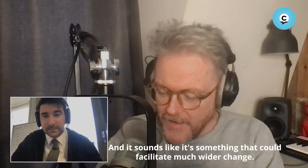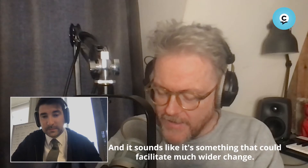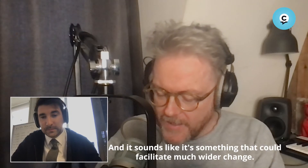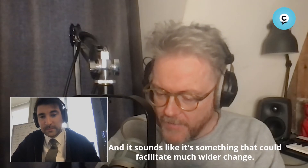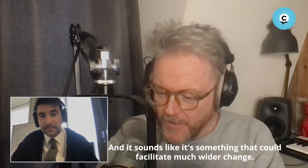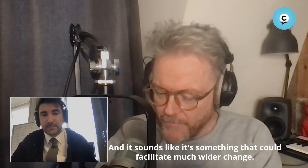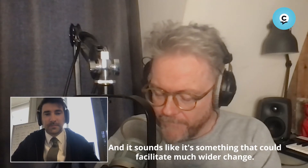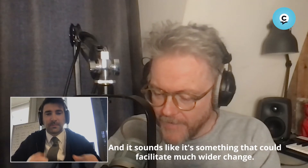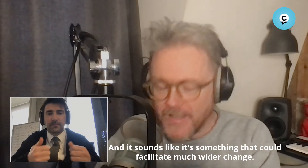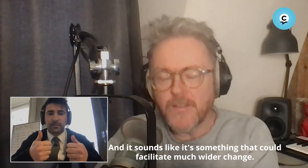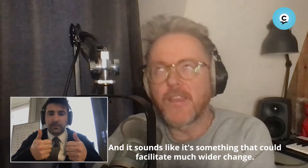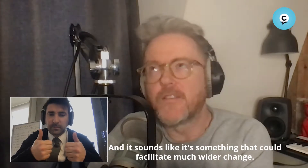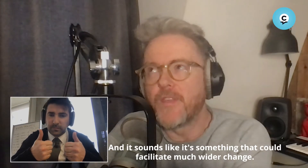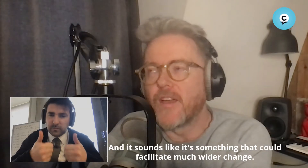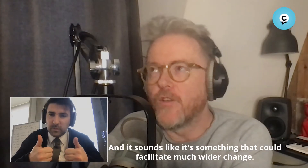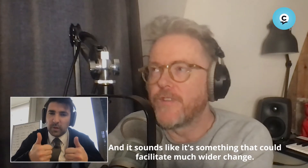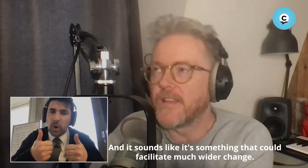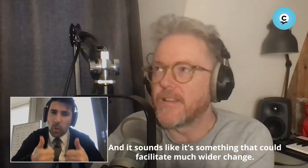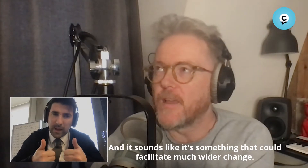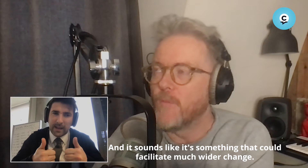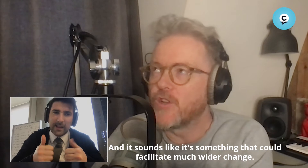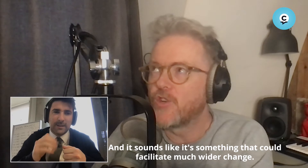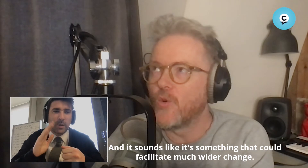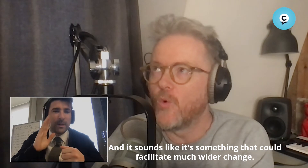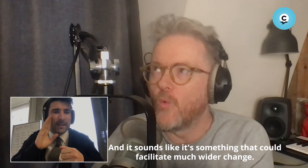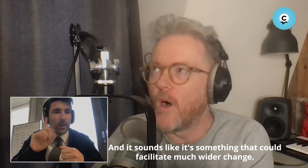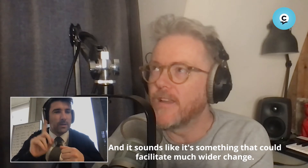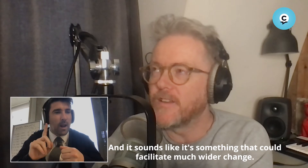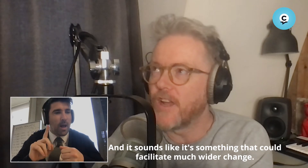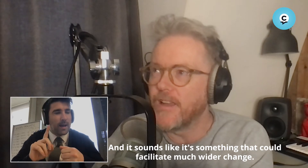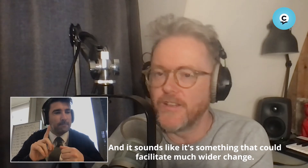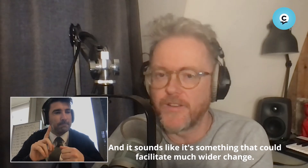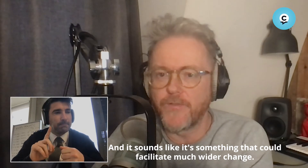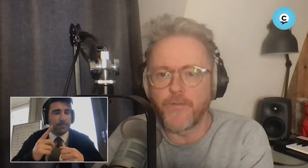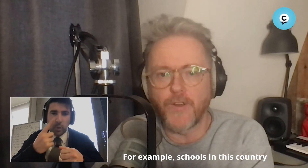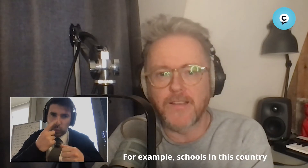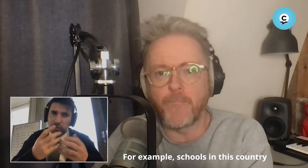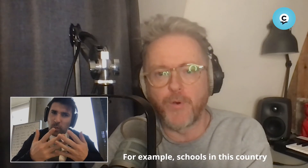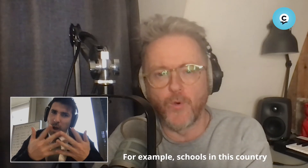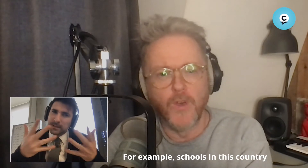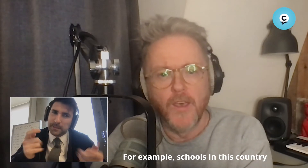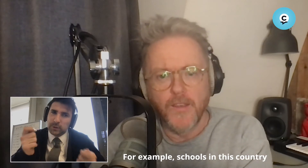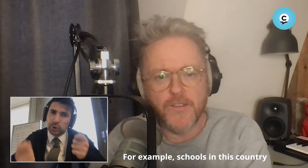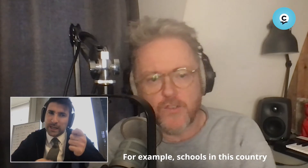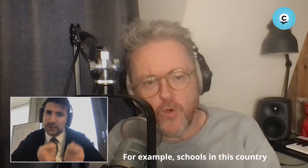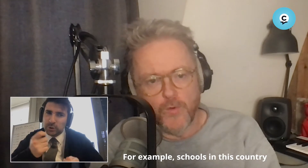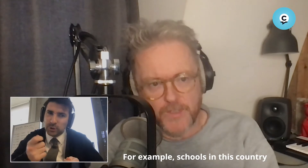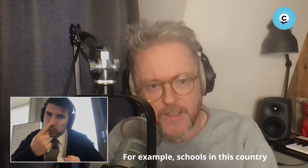And it sounds like it's something that could facilitate much wider change. For example, schools in